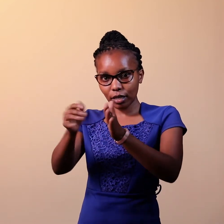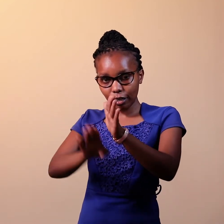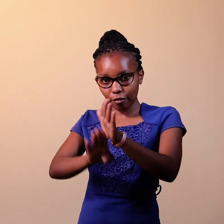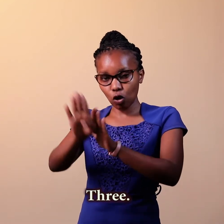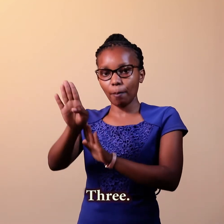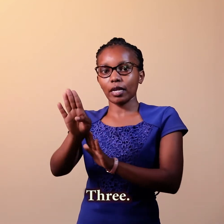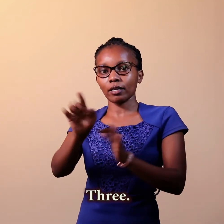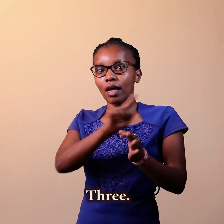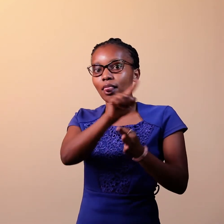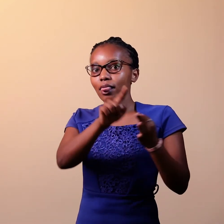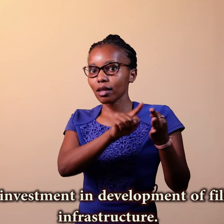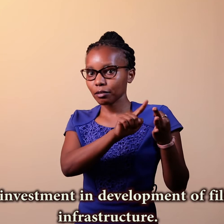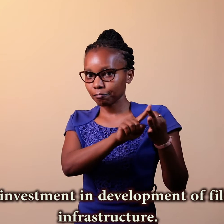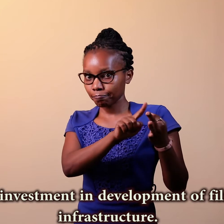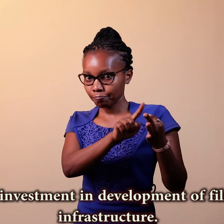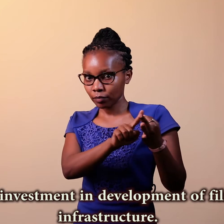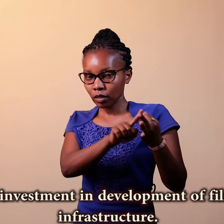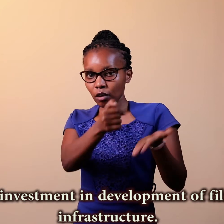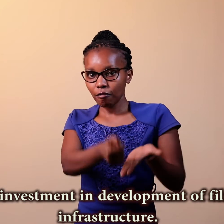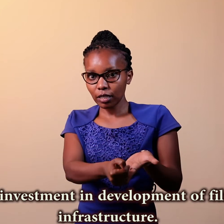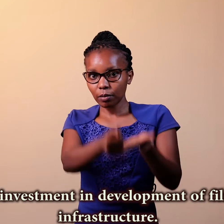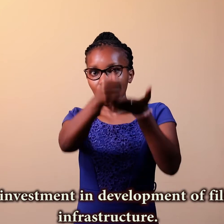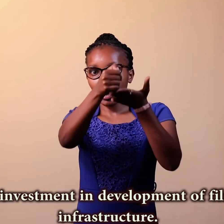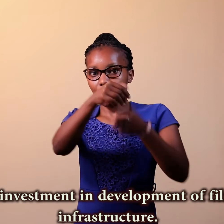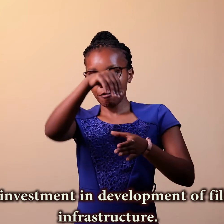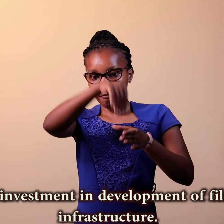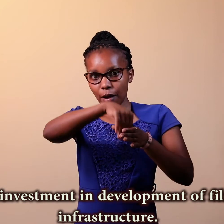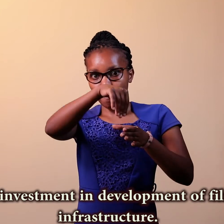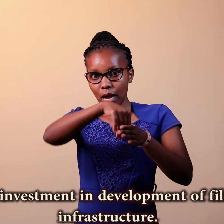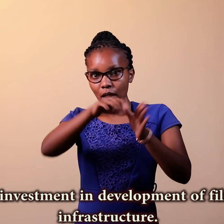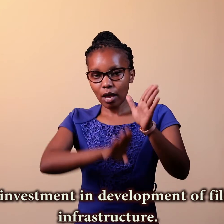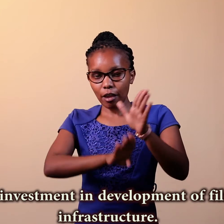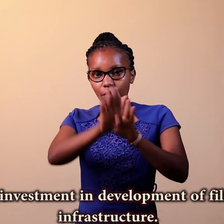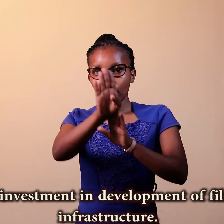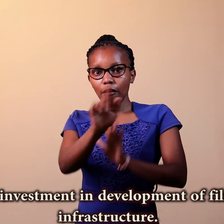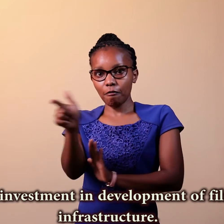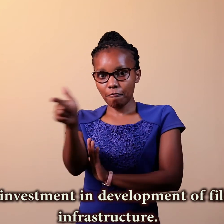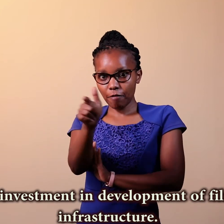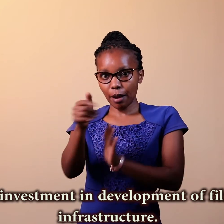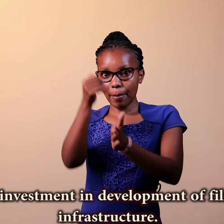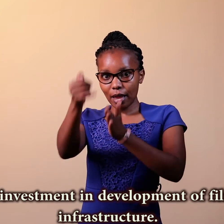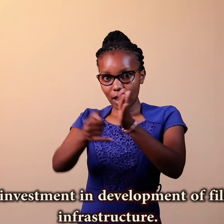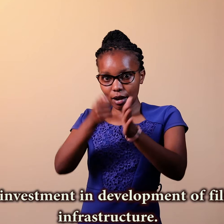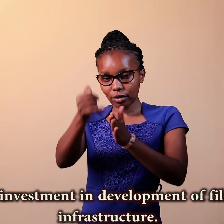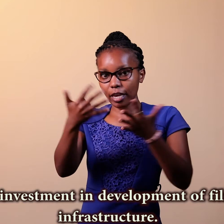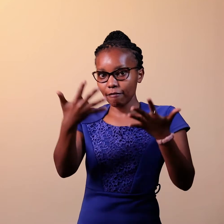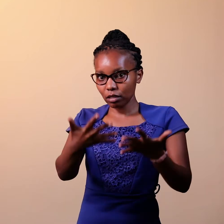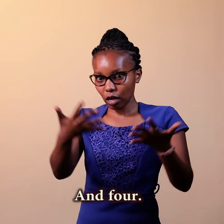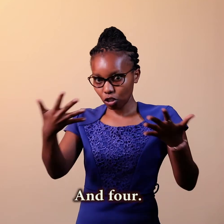Three, facilitating investment in development of the film industry infrastructure. And